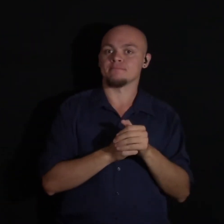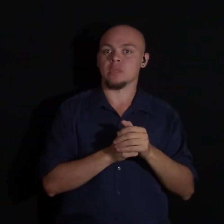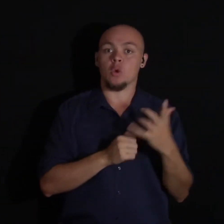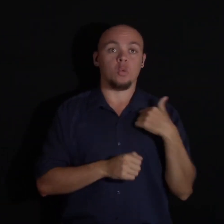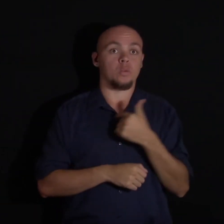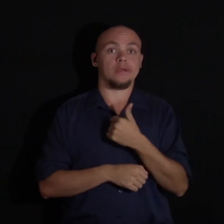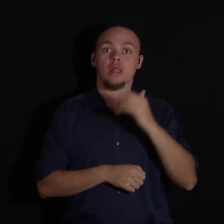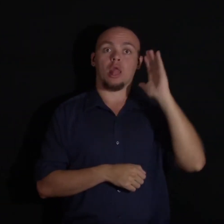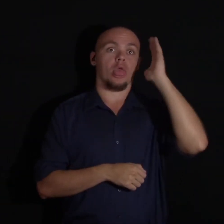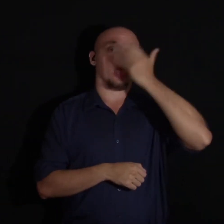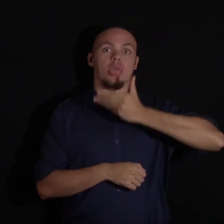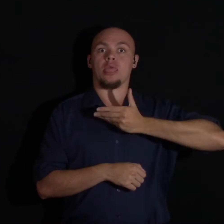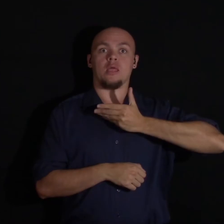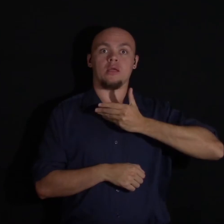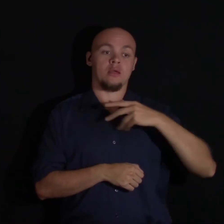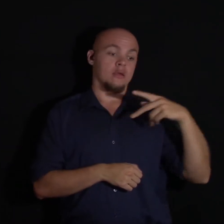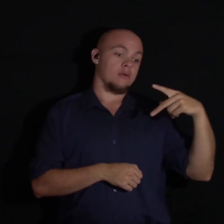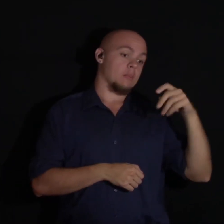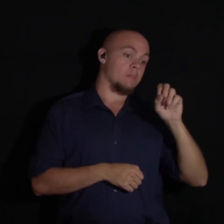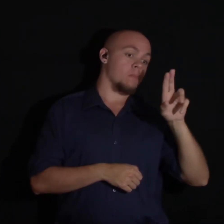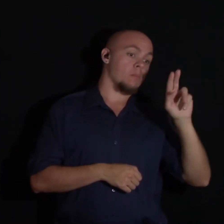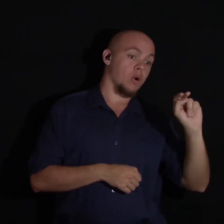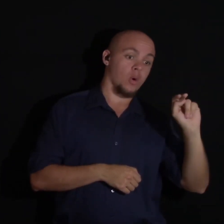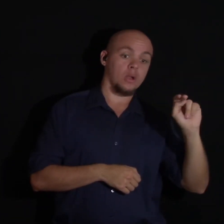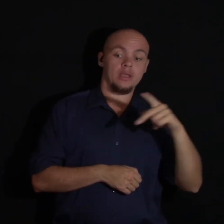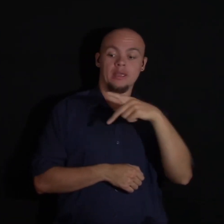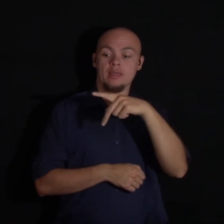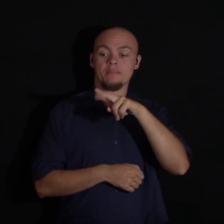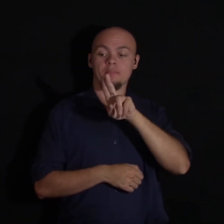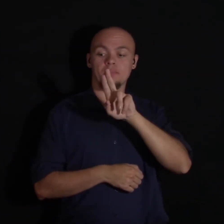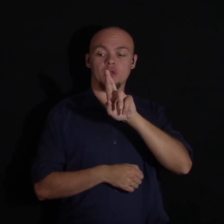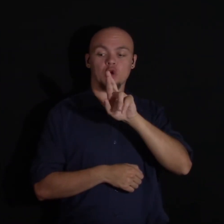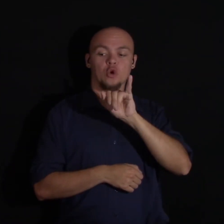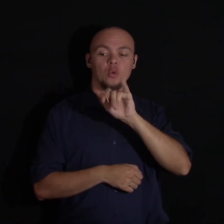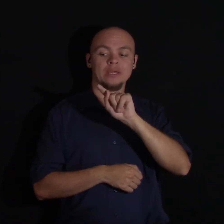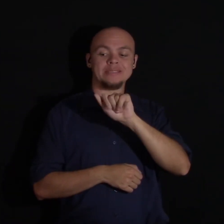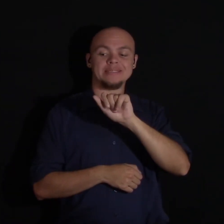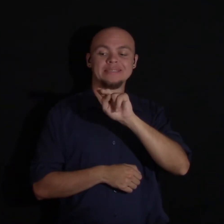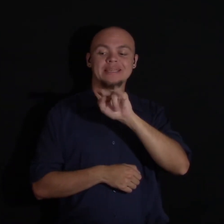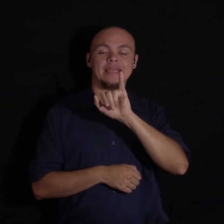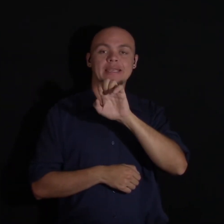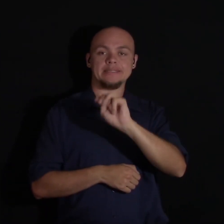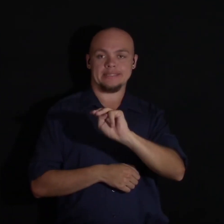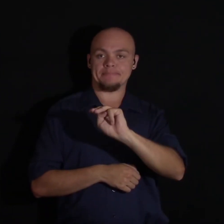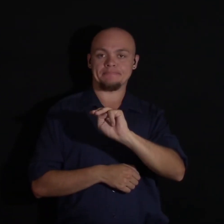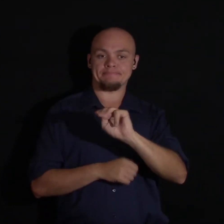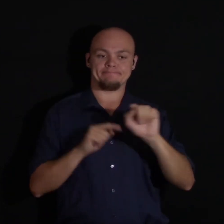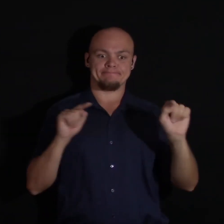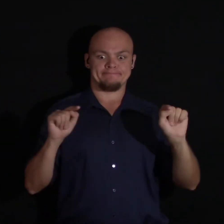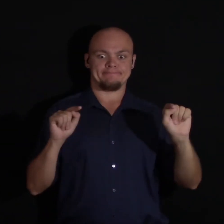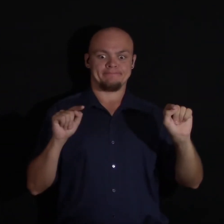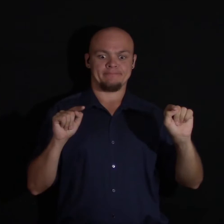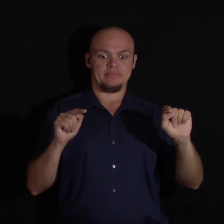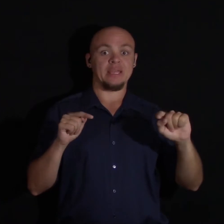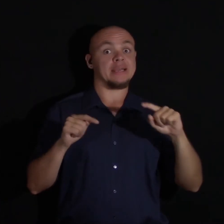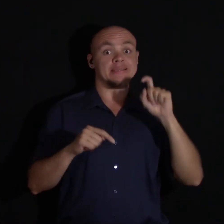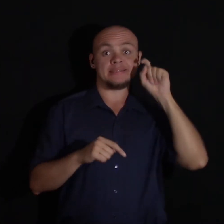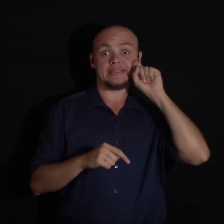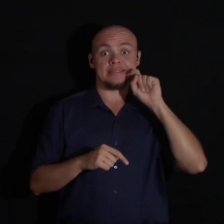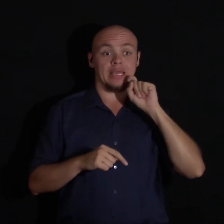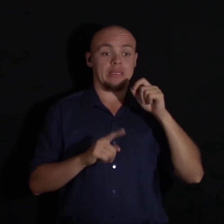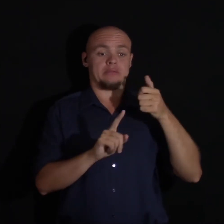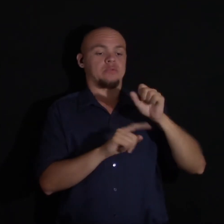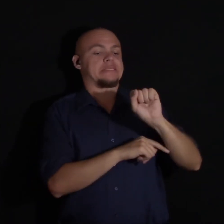off the walls between pornography and Puritanism. No wonder sex is complicated, and it's not our